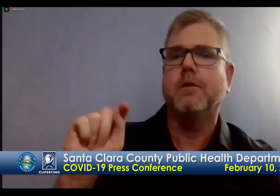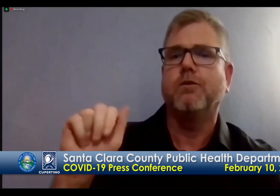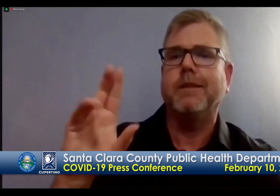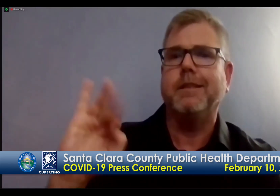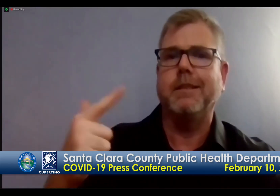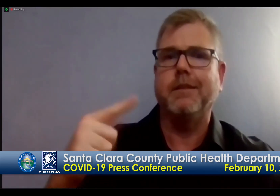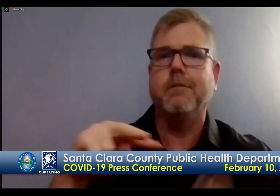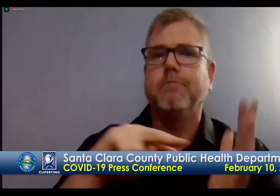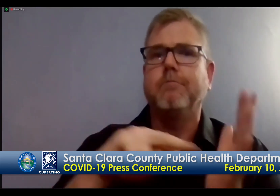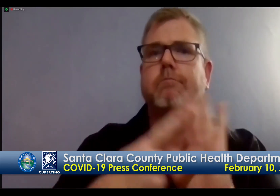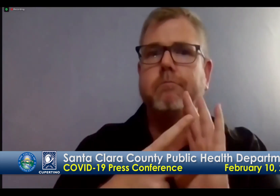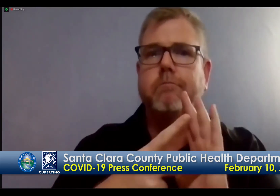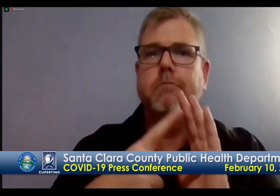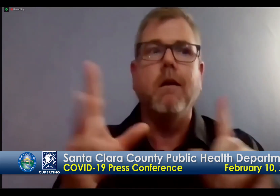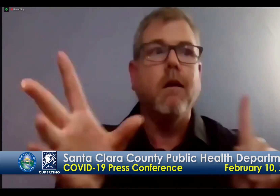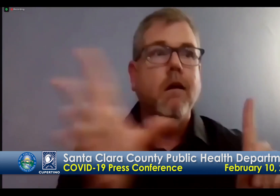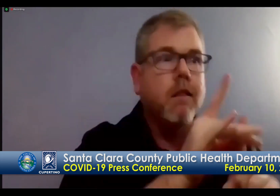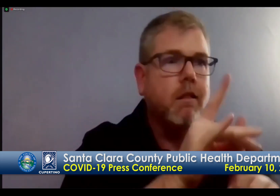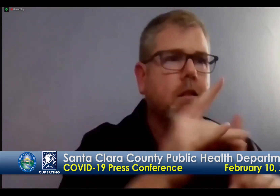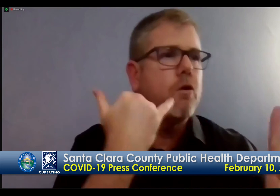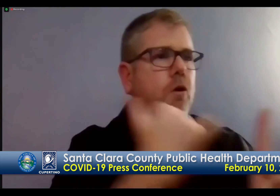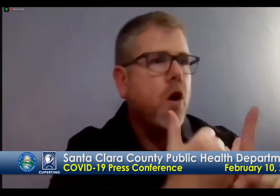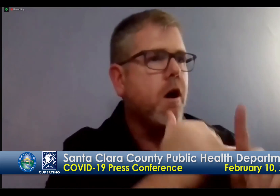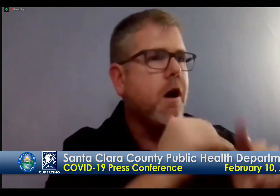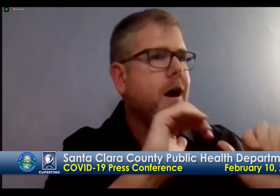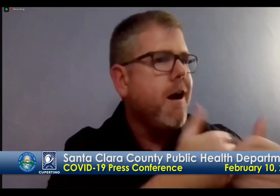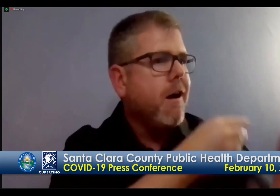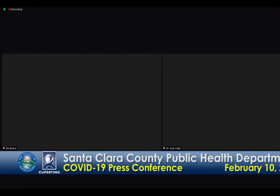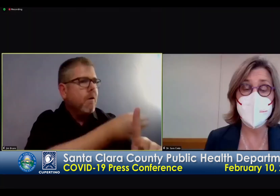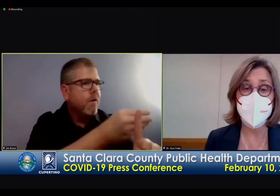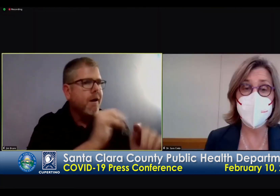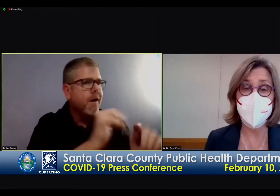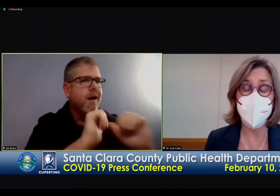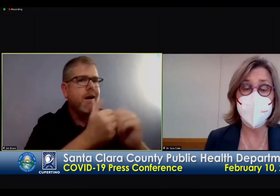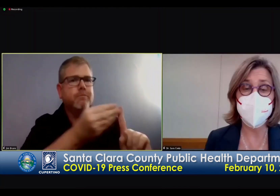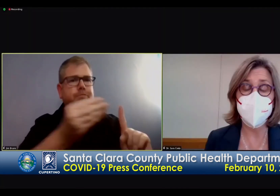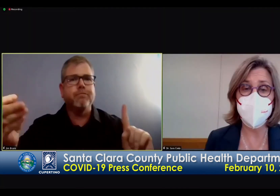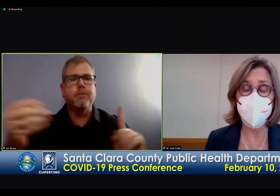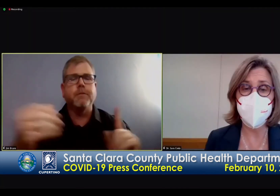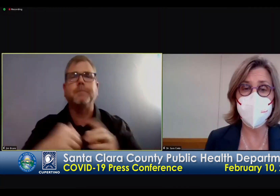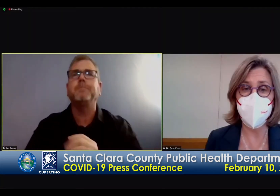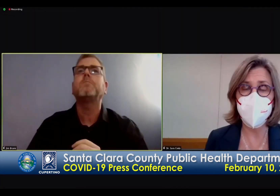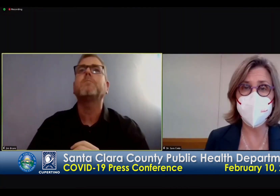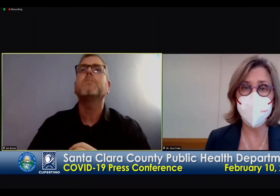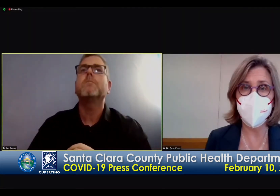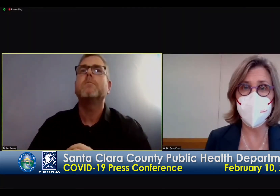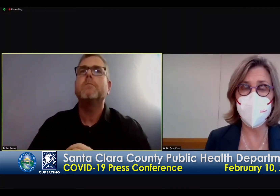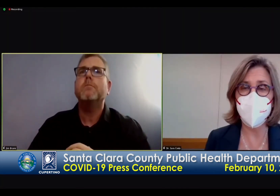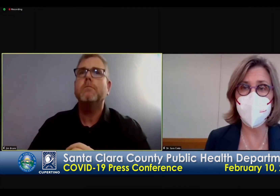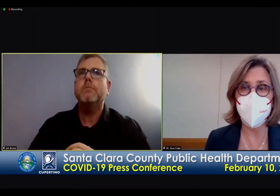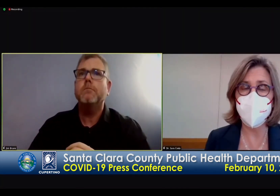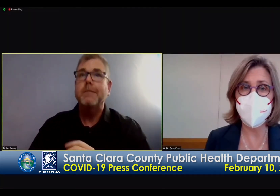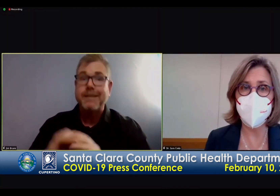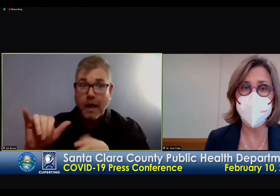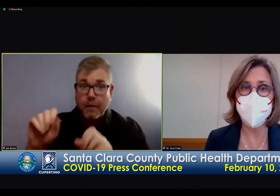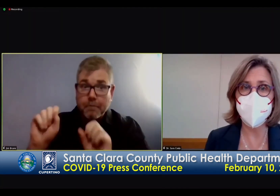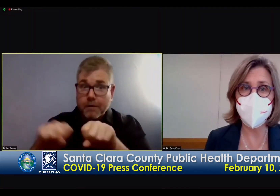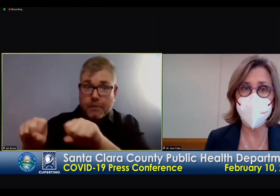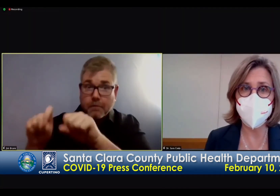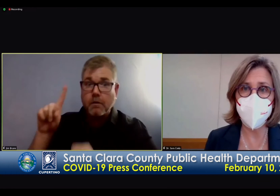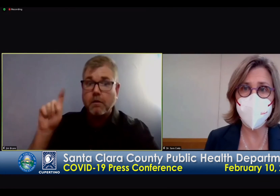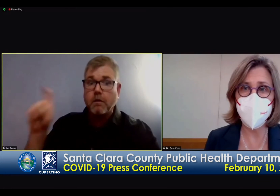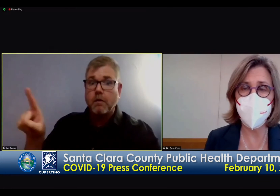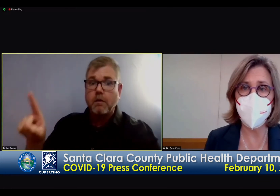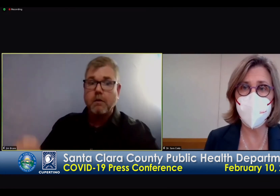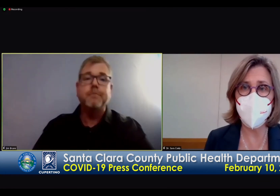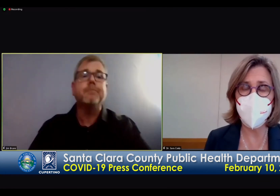doing? Thank you so much for the question. I have to say that this does remind me a little bit of our early days of